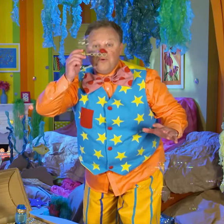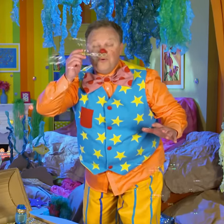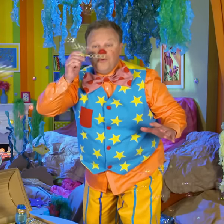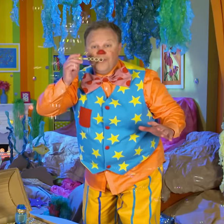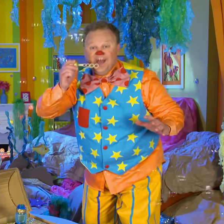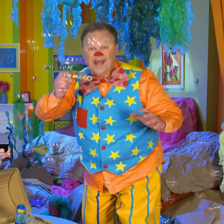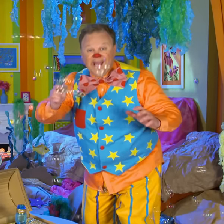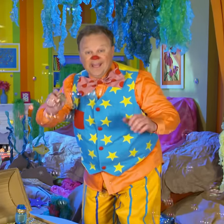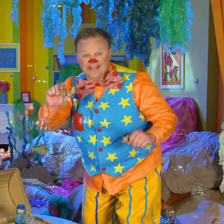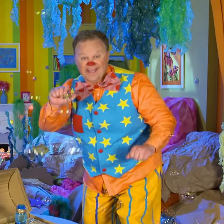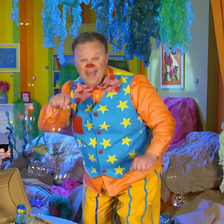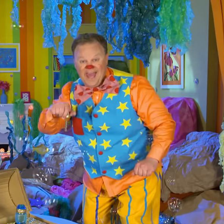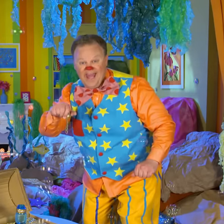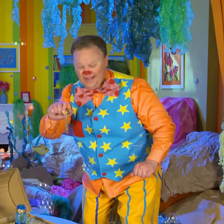bubbles? Yes!